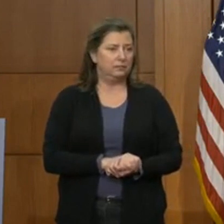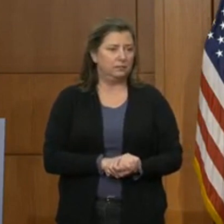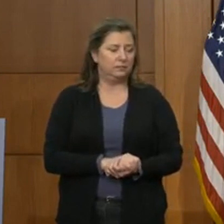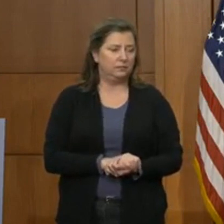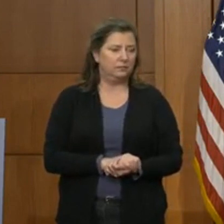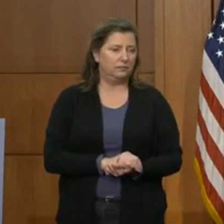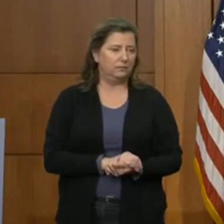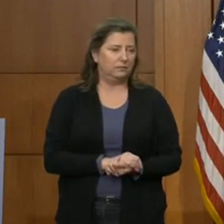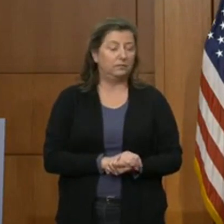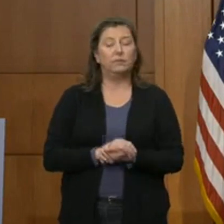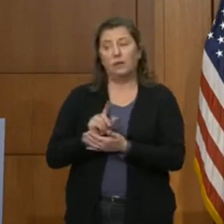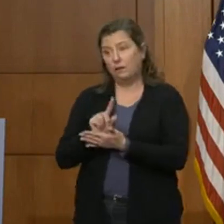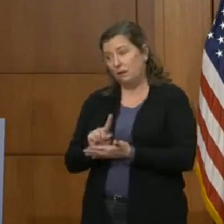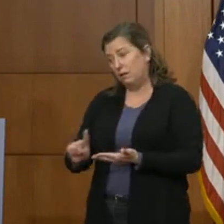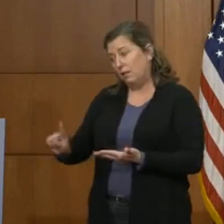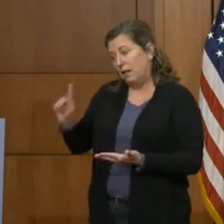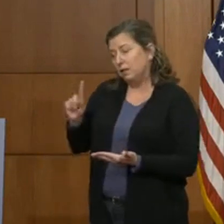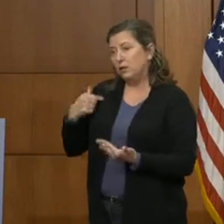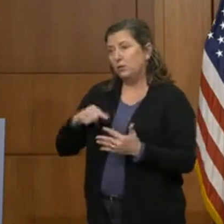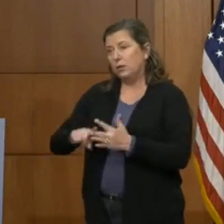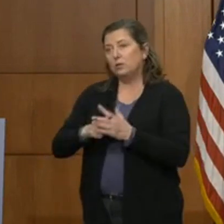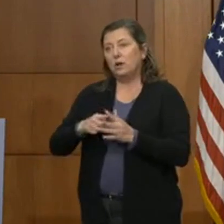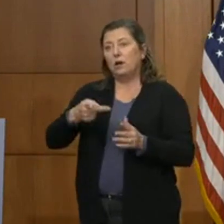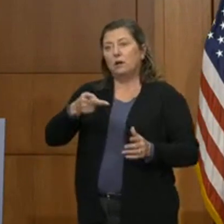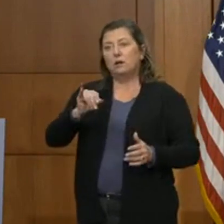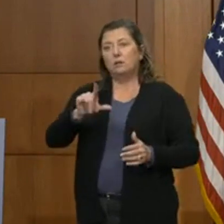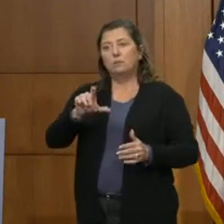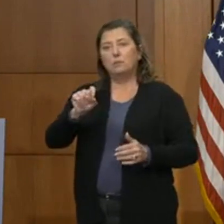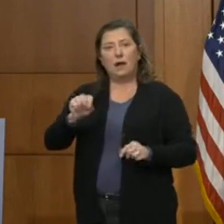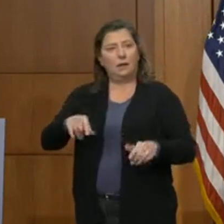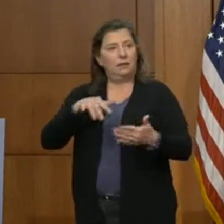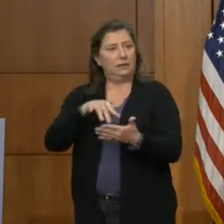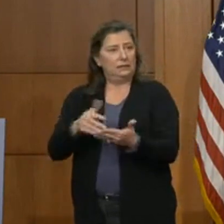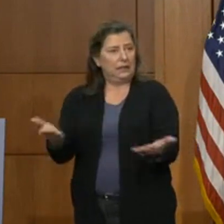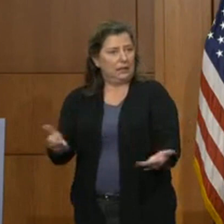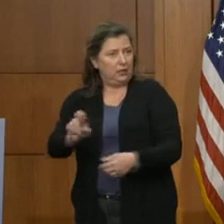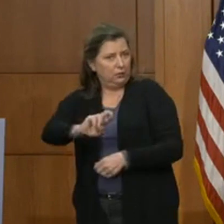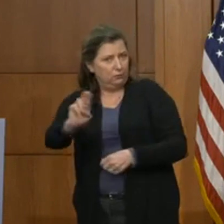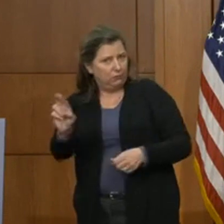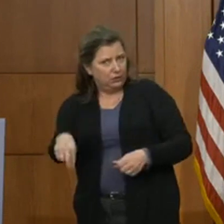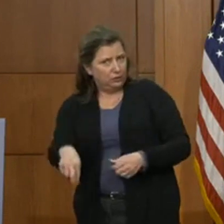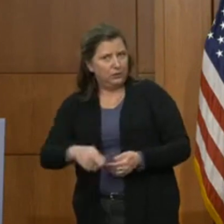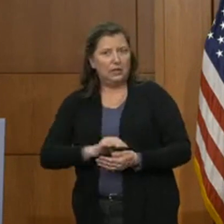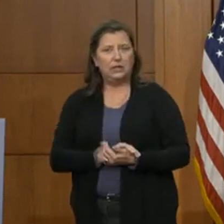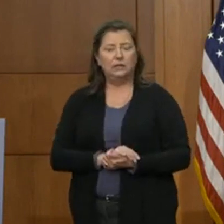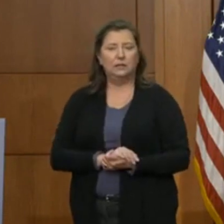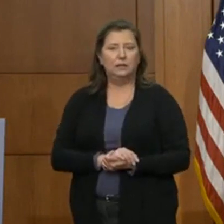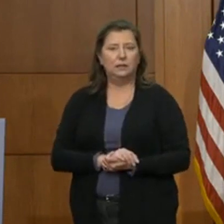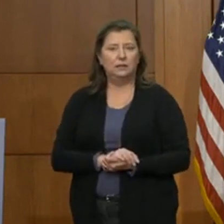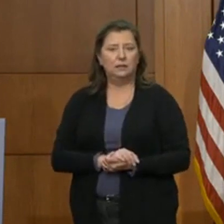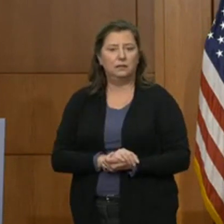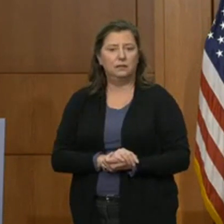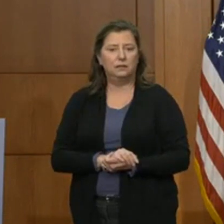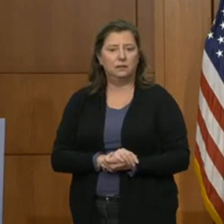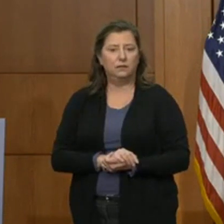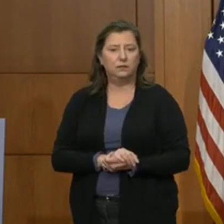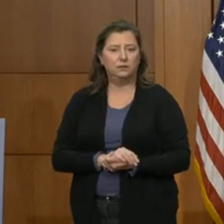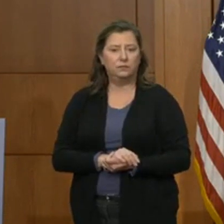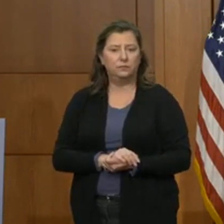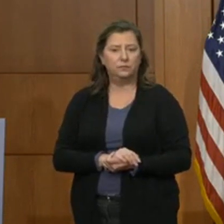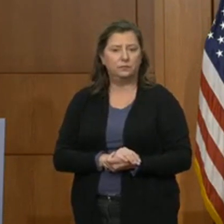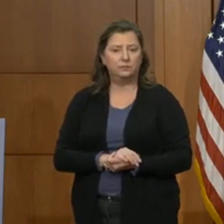Last week we conducted a pilot study here in Richmond, in which we went into